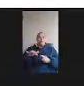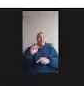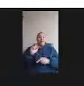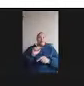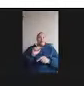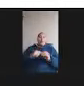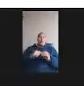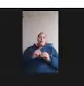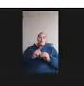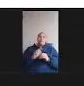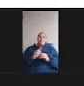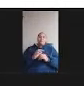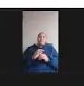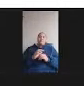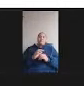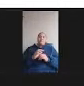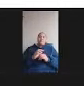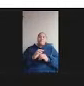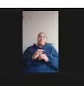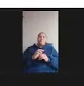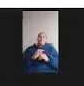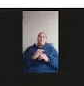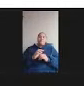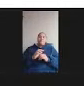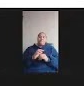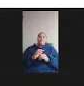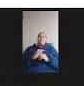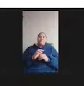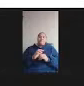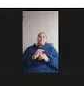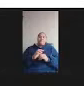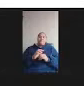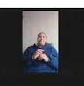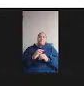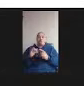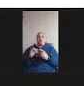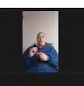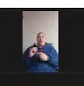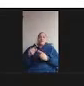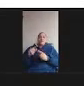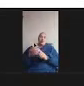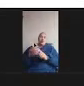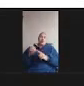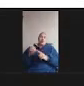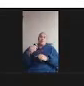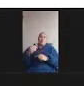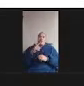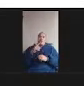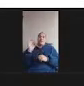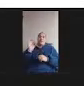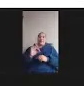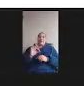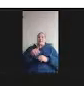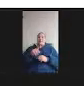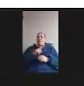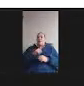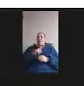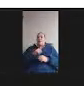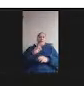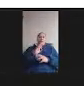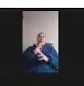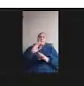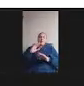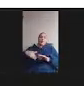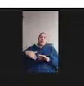digital platform and the IT achievements of 100% that I don't think was been responded yet. If Mr.